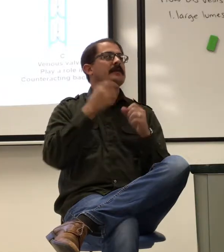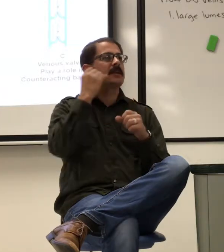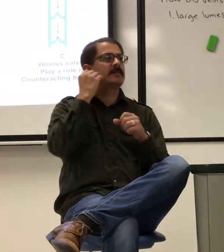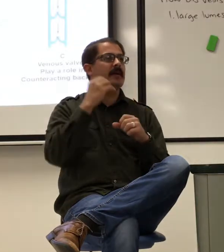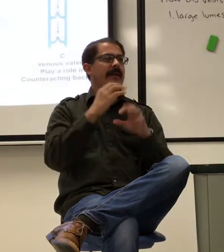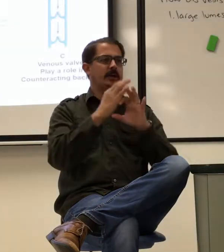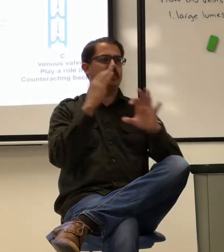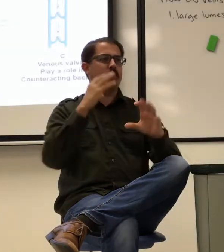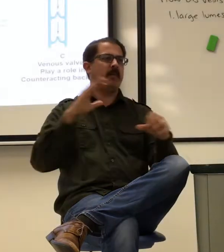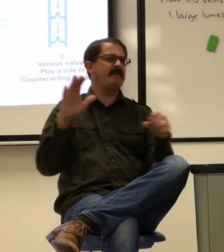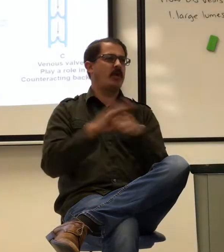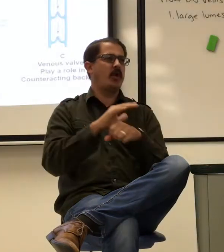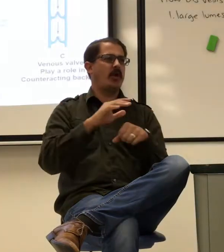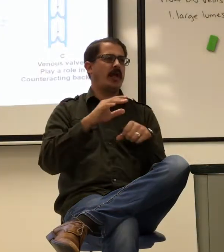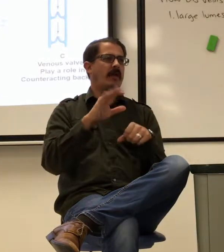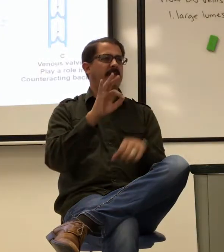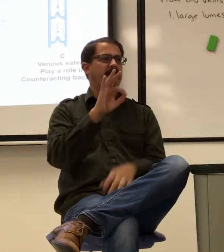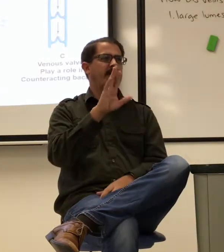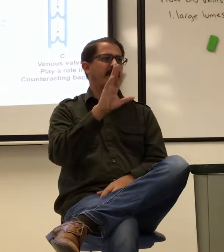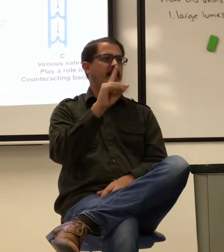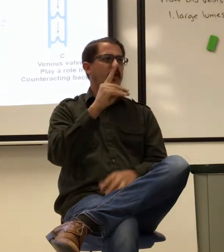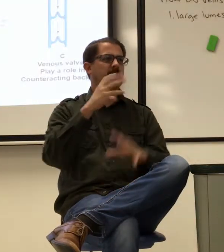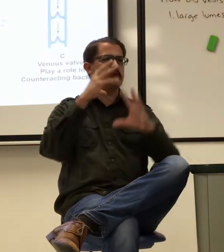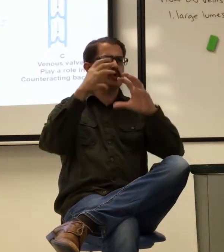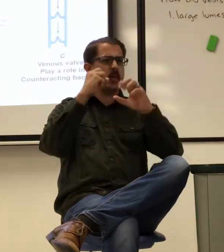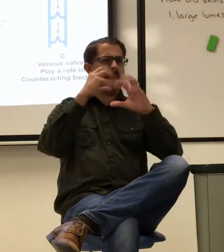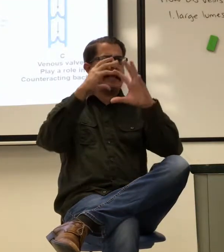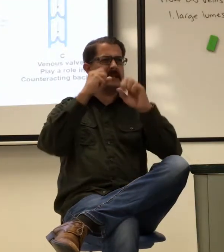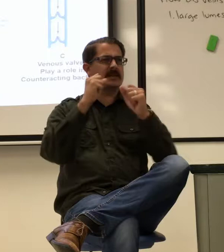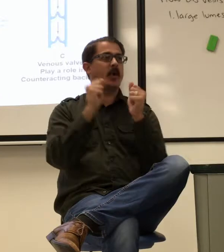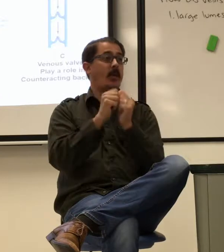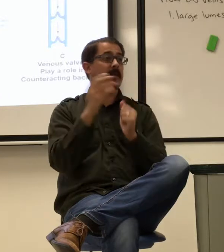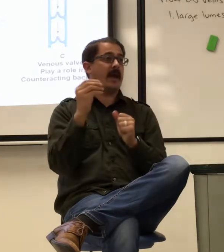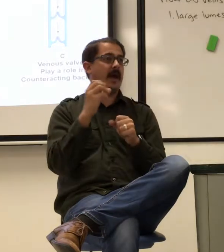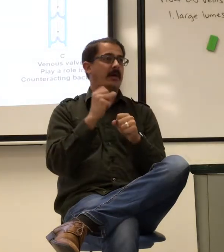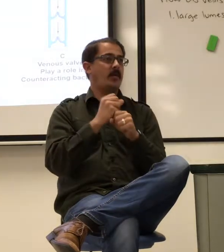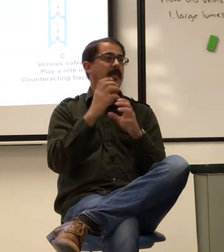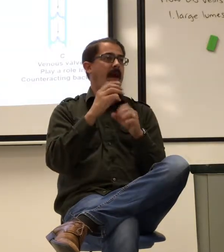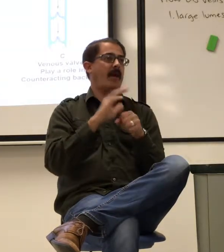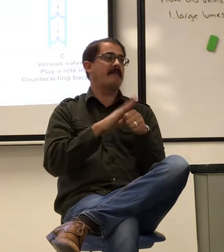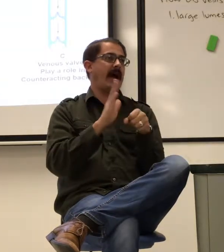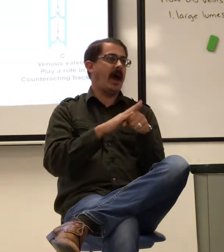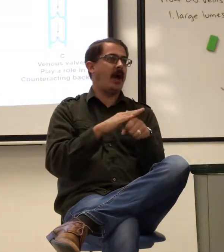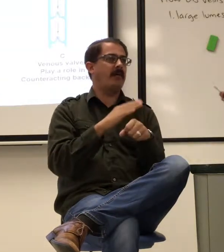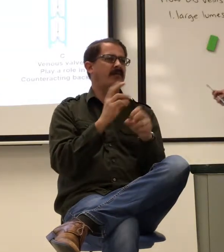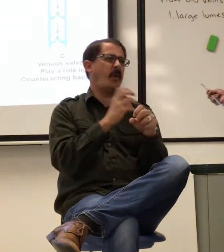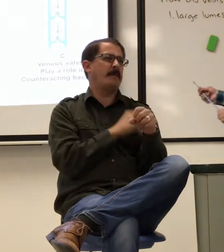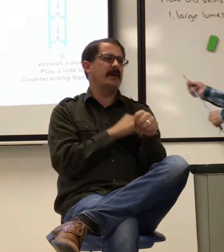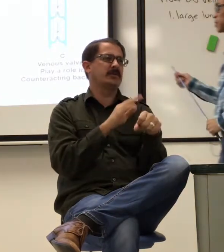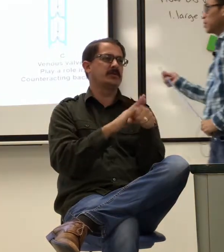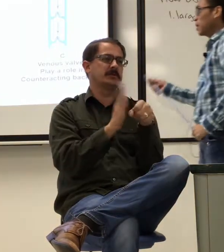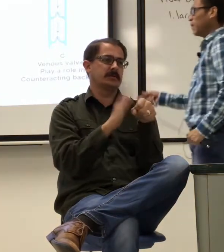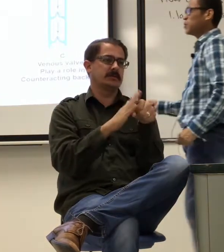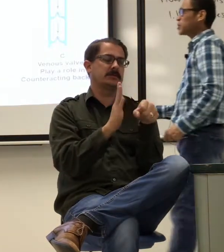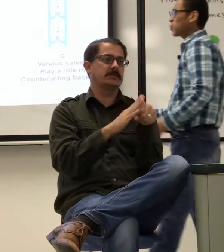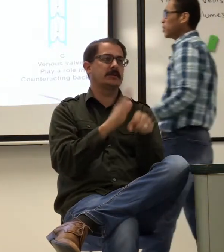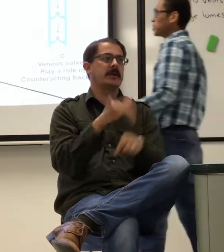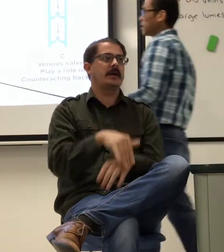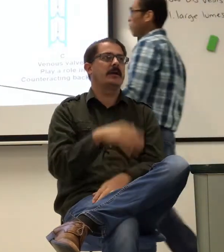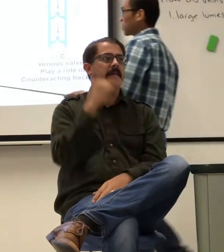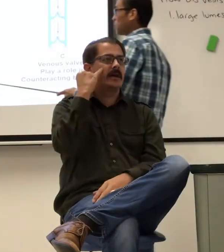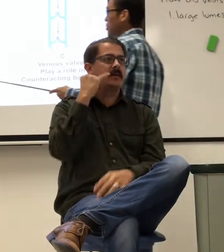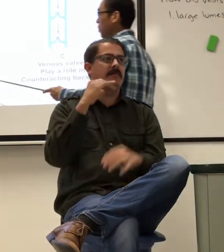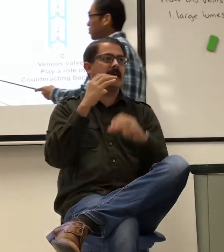fluid. What happens with and without valves, with and without muscles squeezing the tubes. If you just